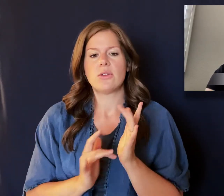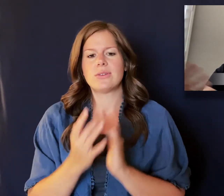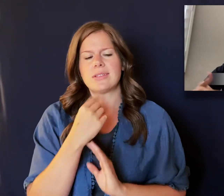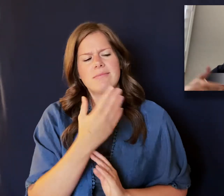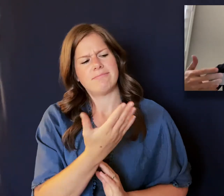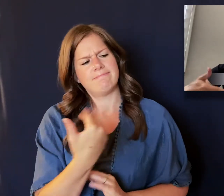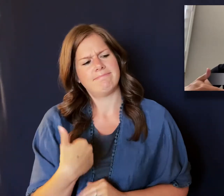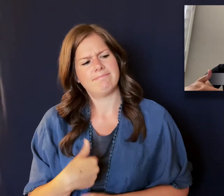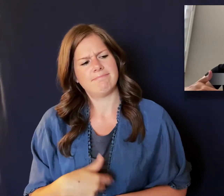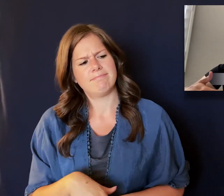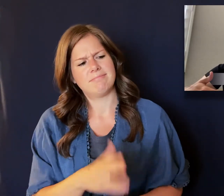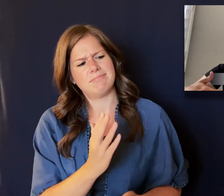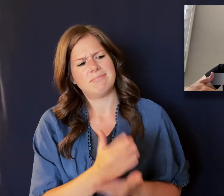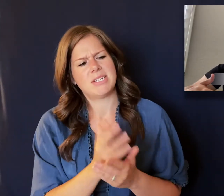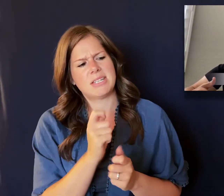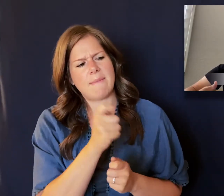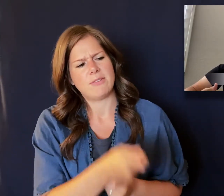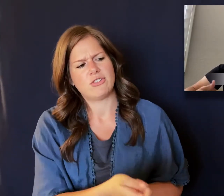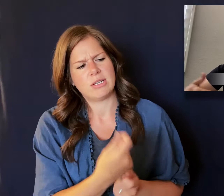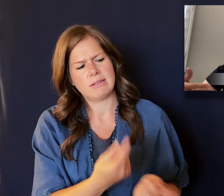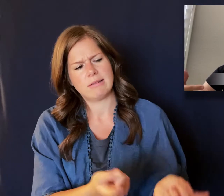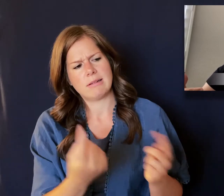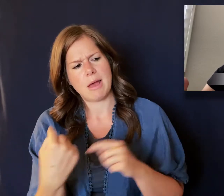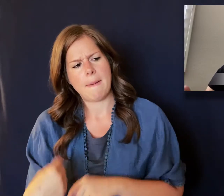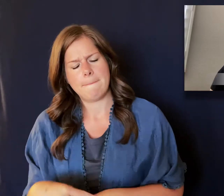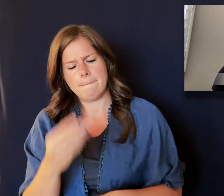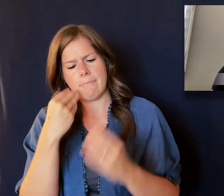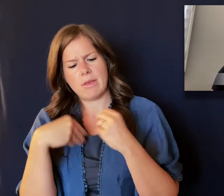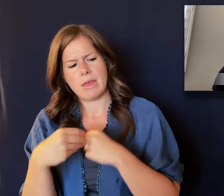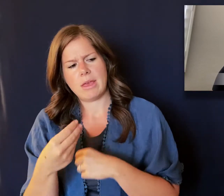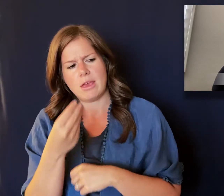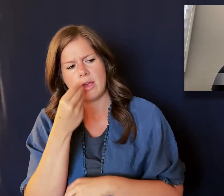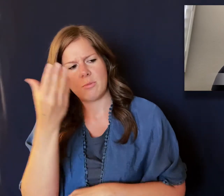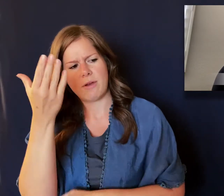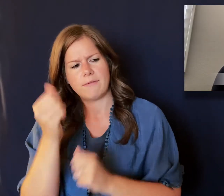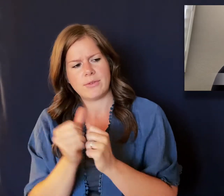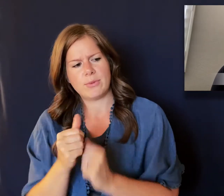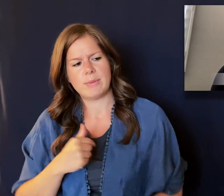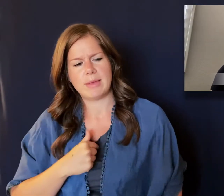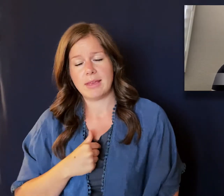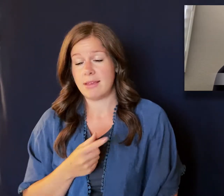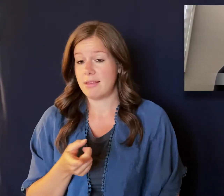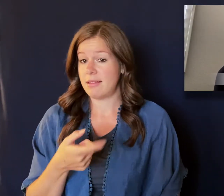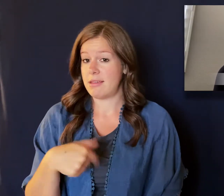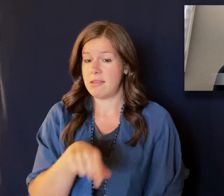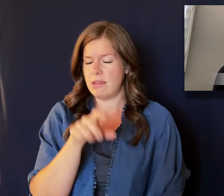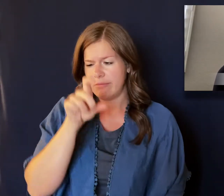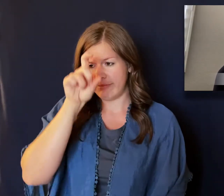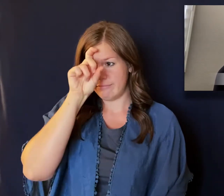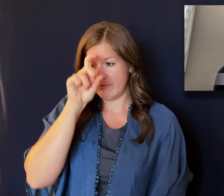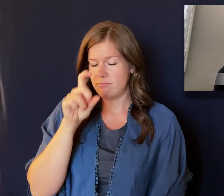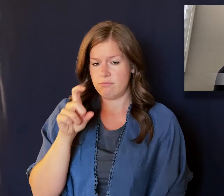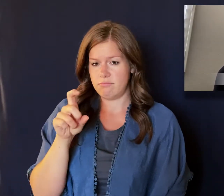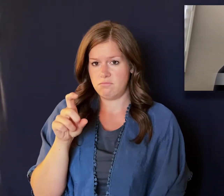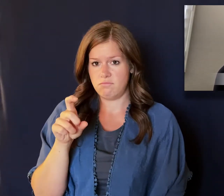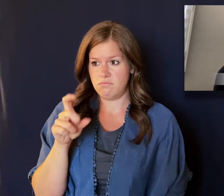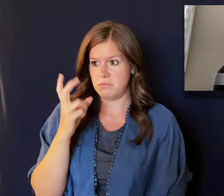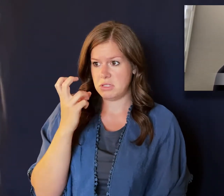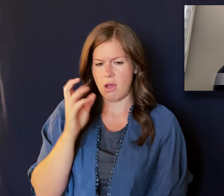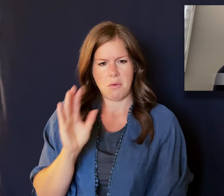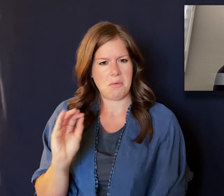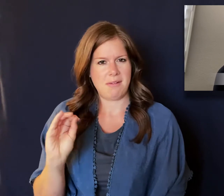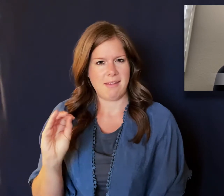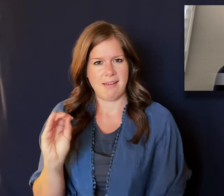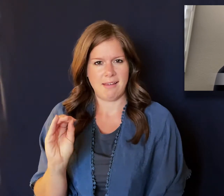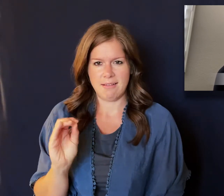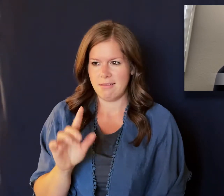Come and have breakfast with me. None of the disciples ventured to question him, who are you, knowing that it was him. But this is interesting. Jesus in his resurrected body